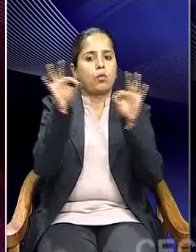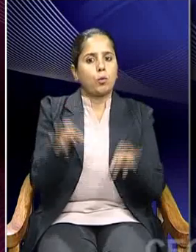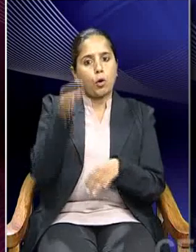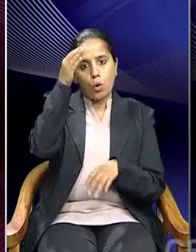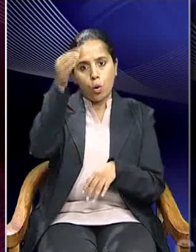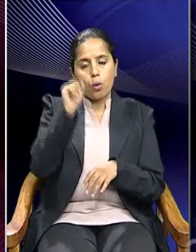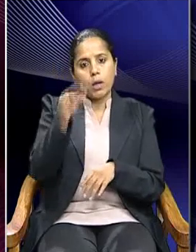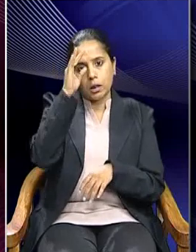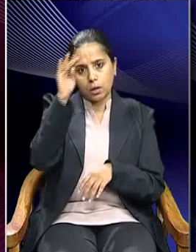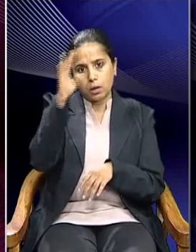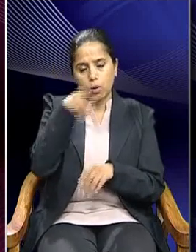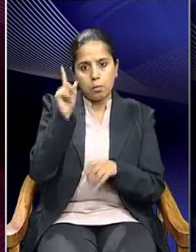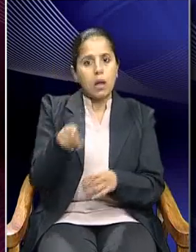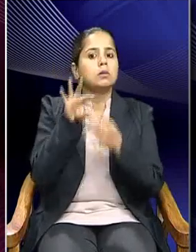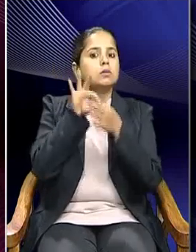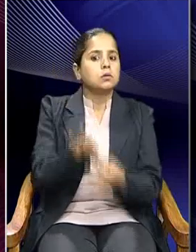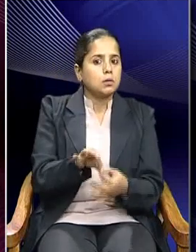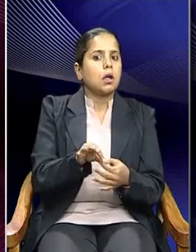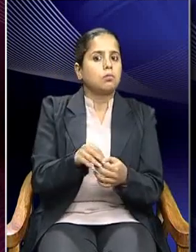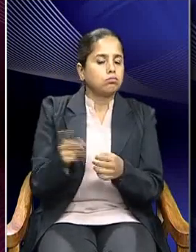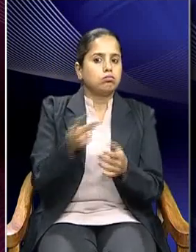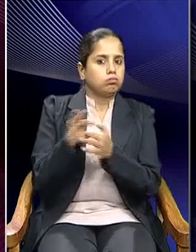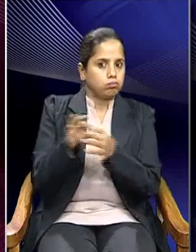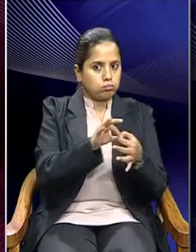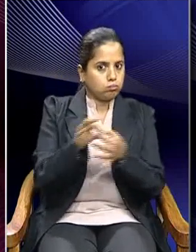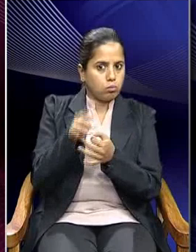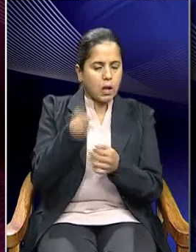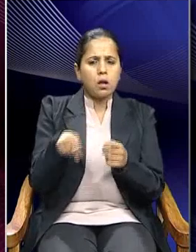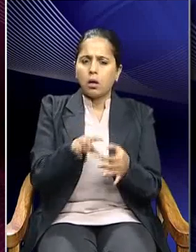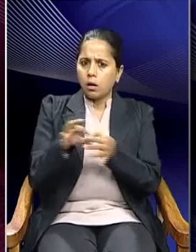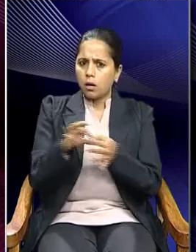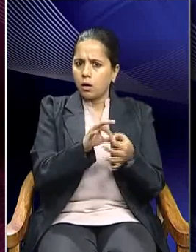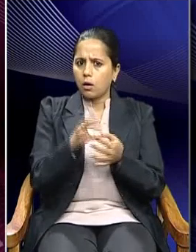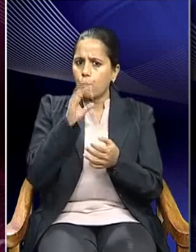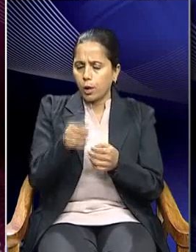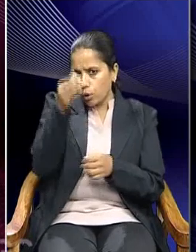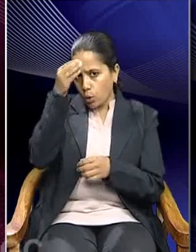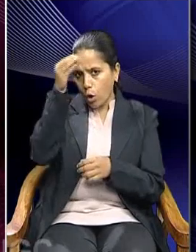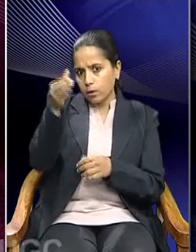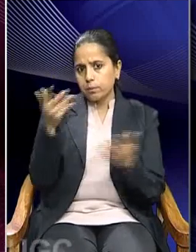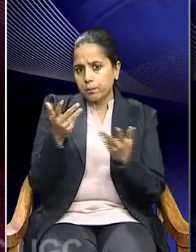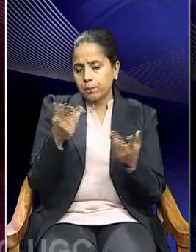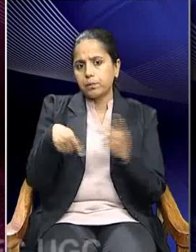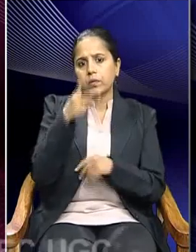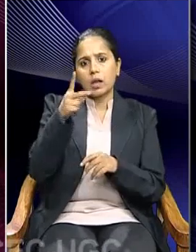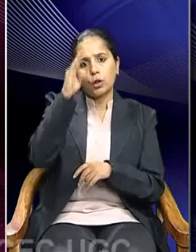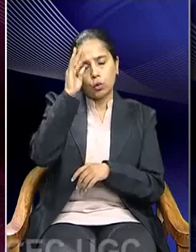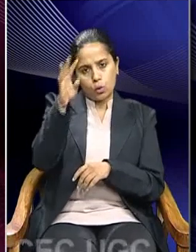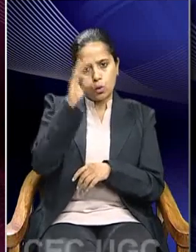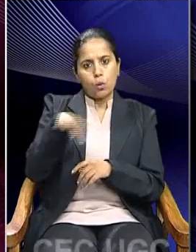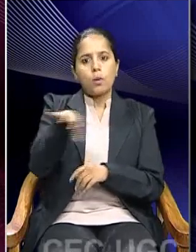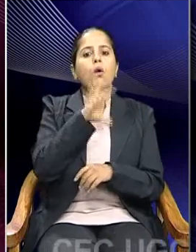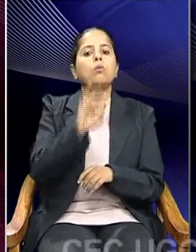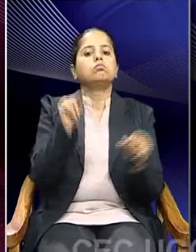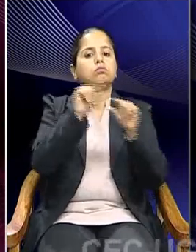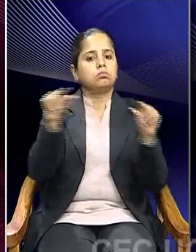theory must be connected to each other, and this connection between concept is a theoretical